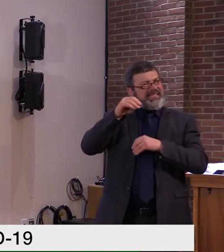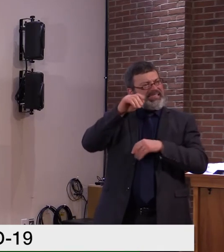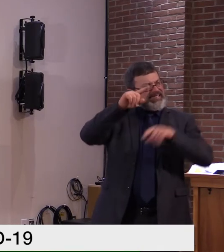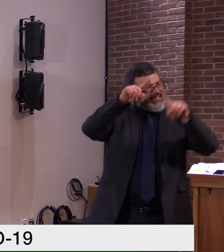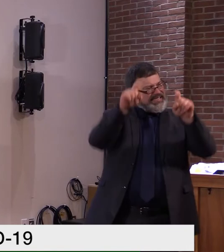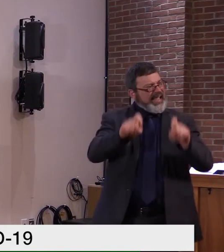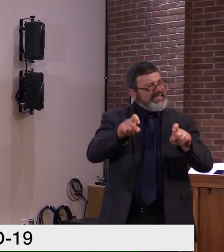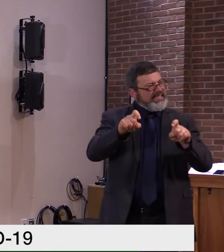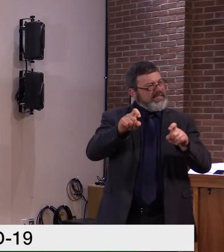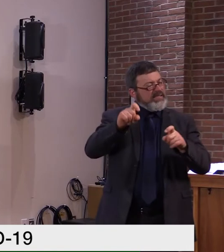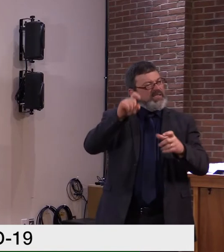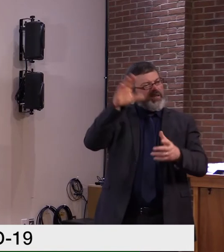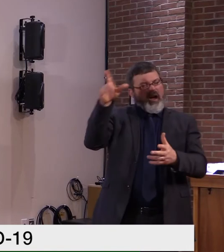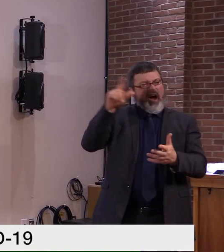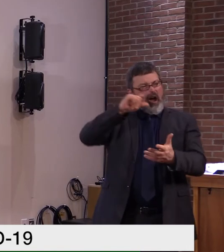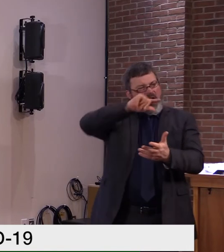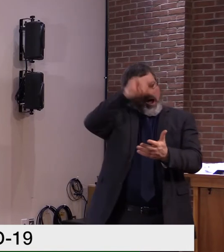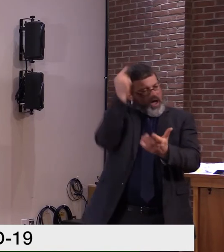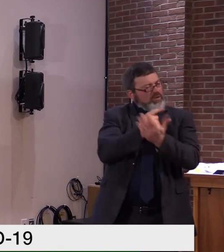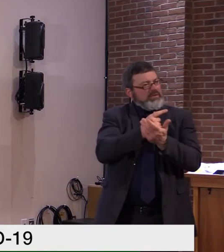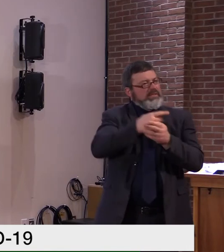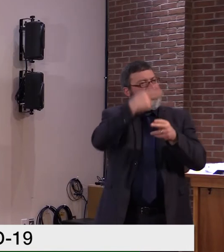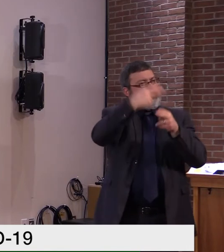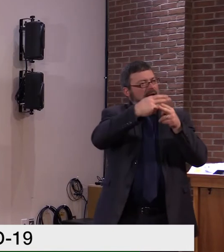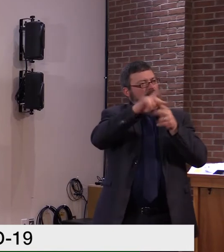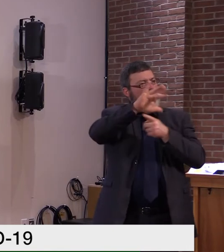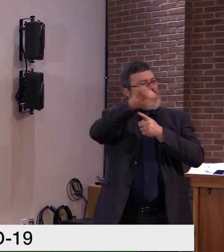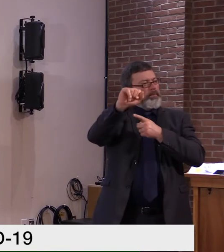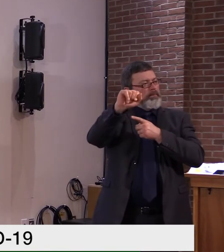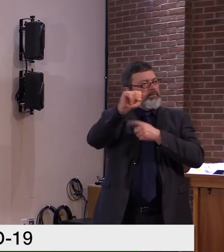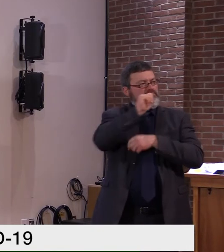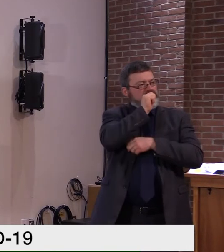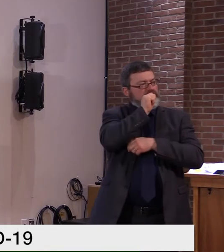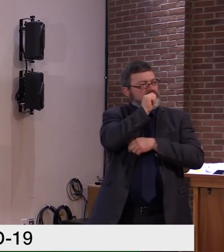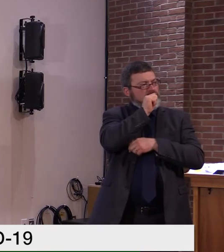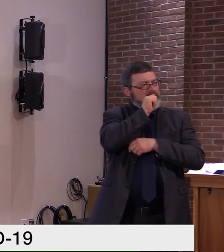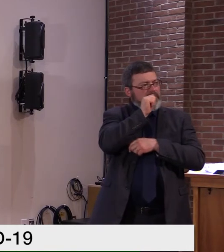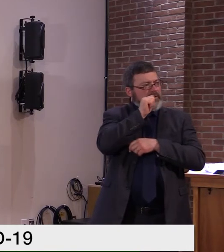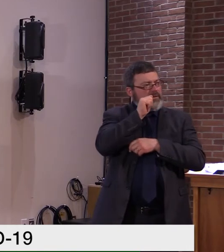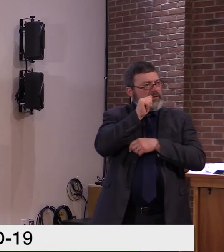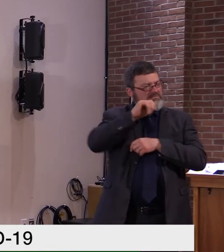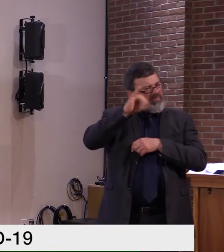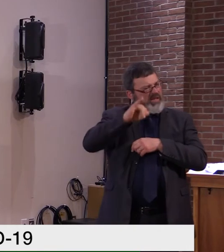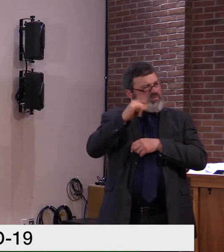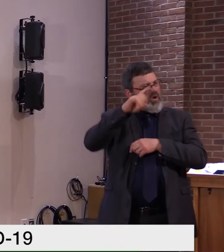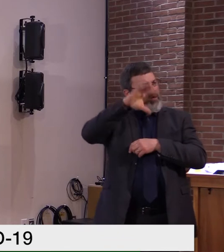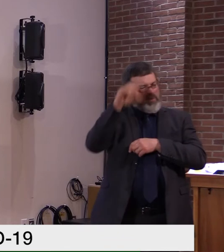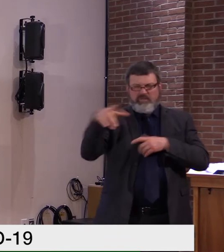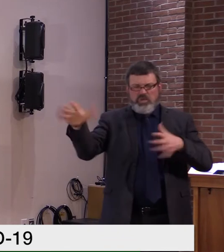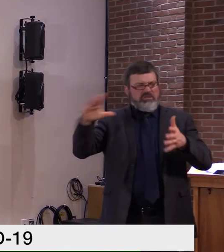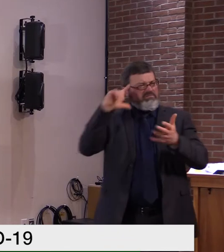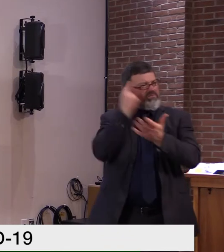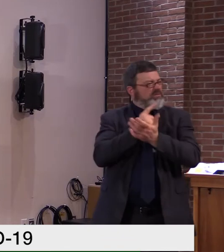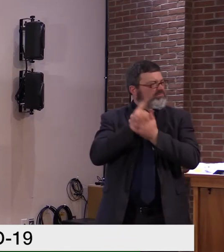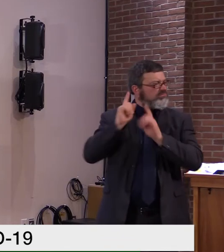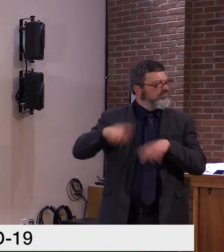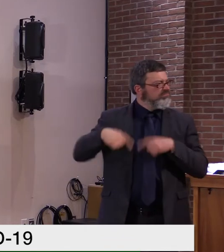I feel very comfortable. I mean, we've done tens of thousands of tests and never had a